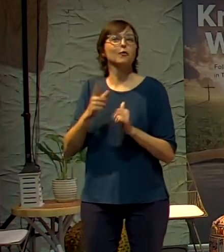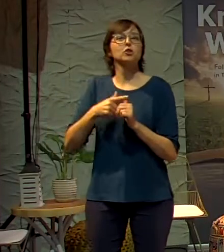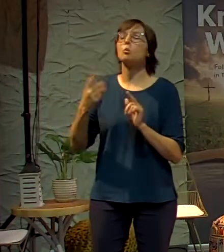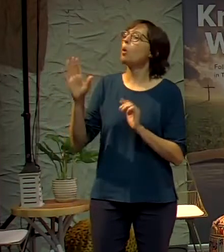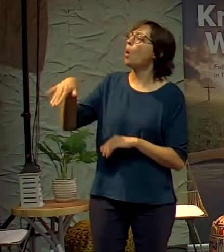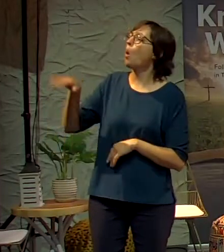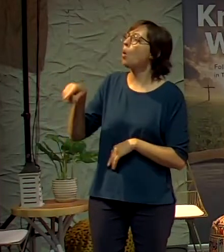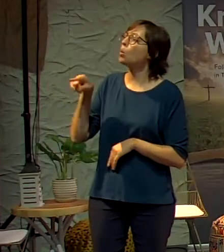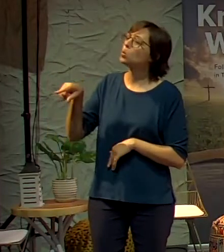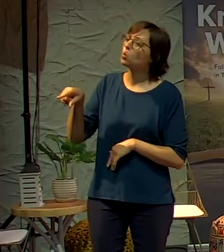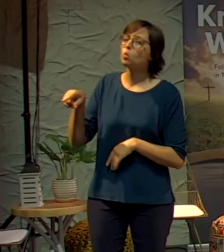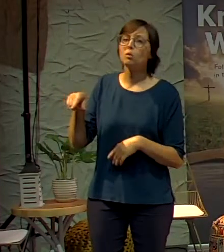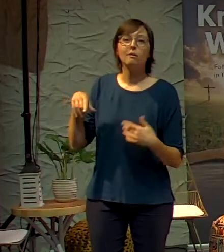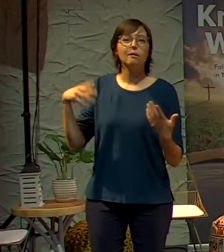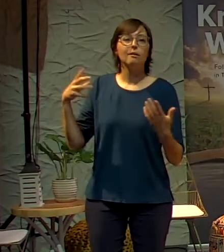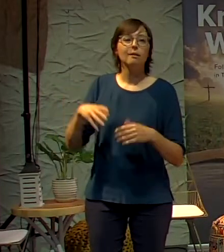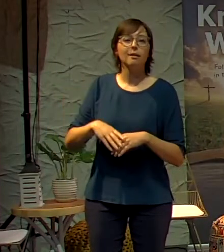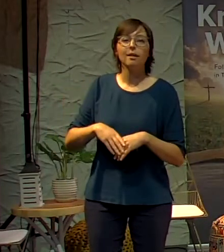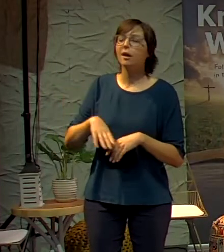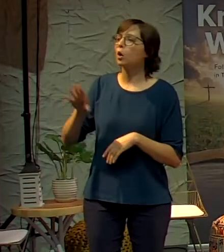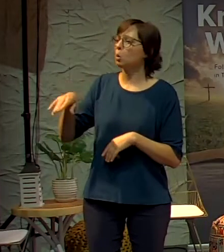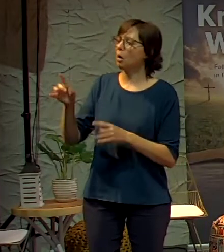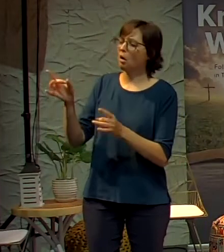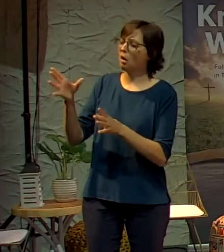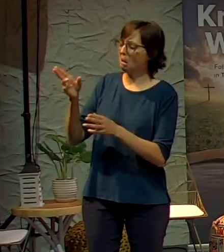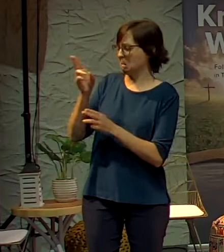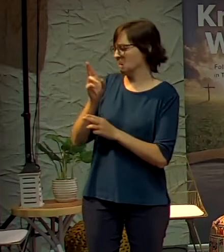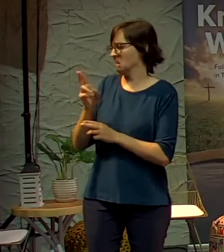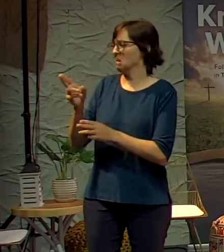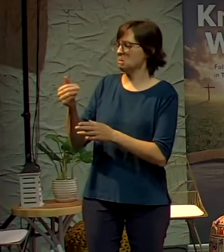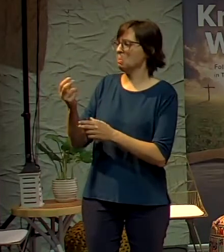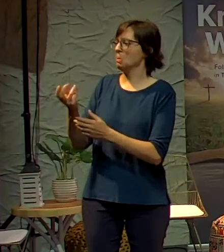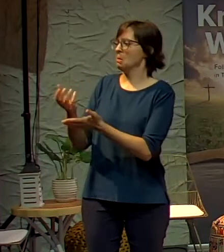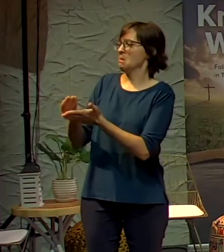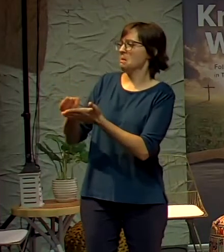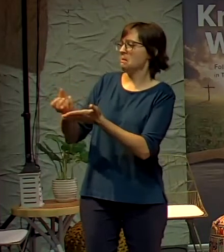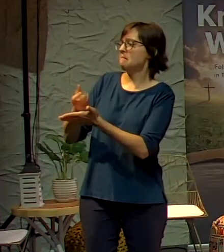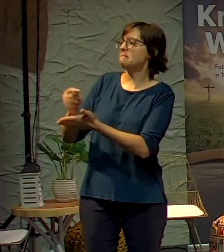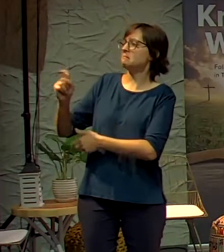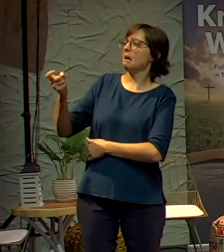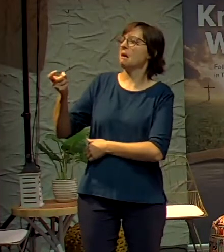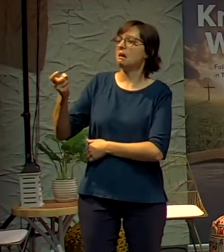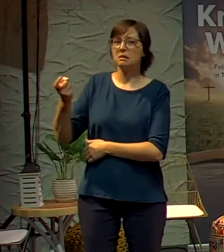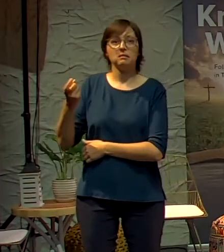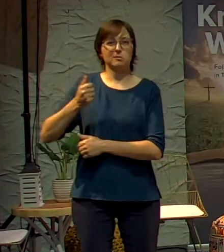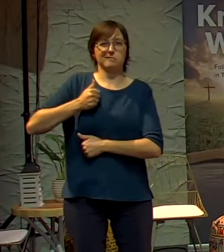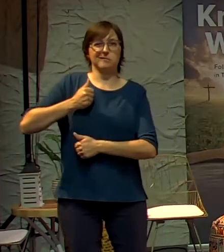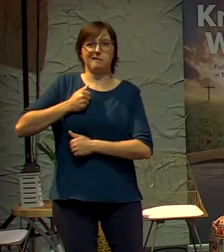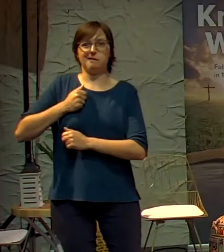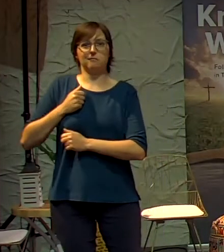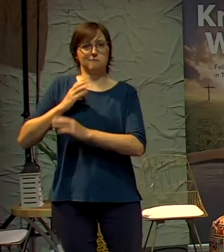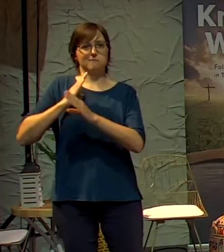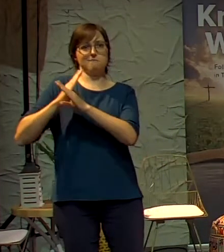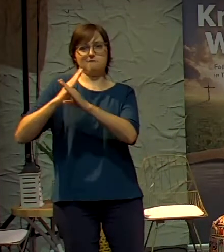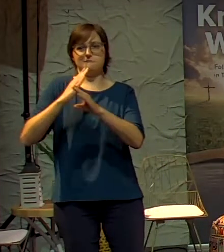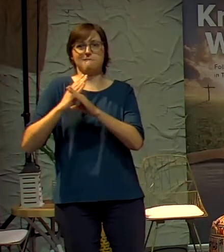you, the despicable tax collector in a booth that is being guarded by a couple of Roman legionnaires so that no